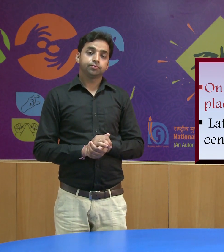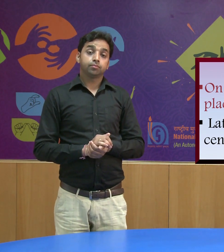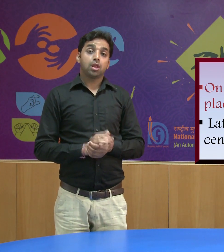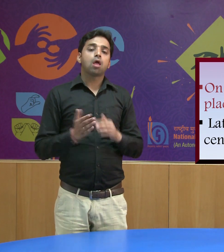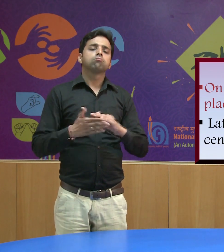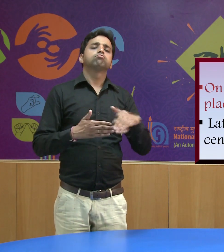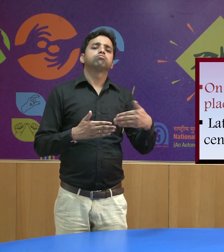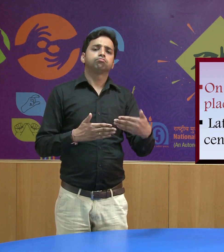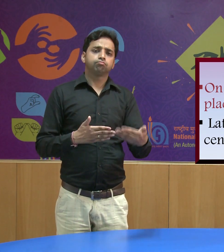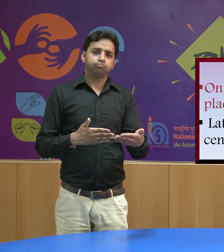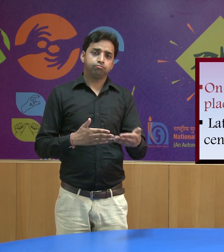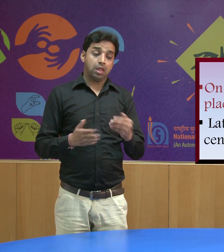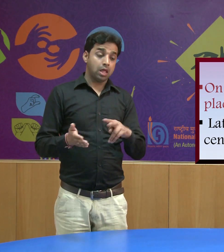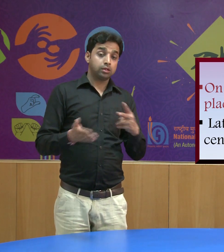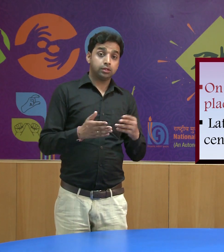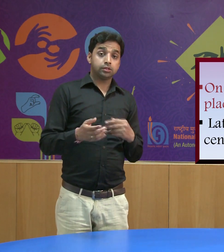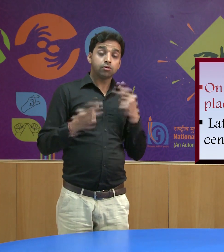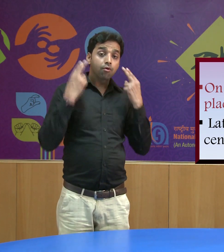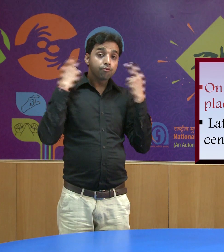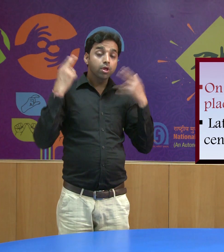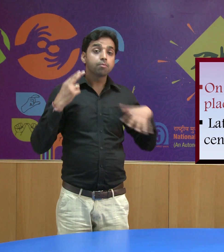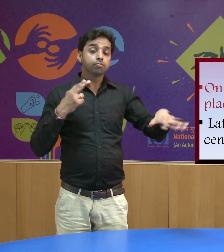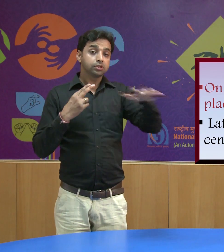Later, these became famous centers of learning.